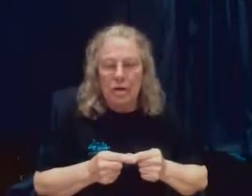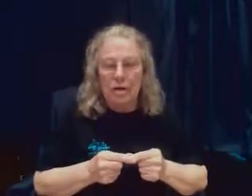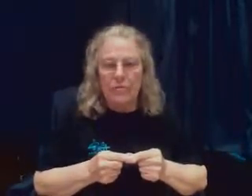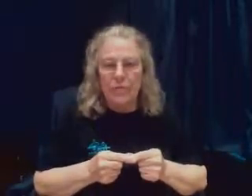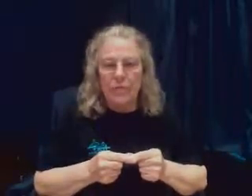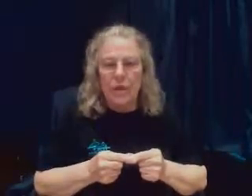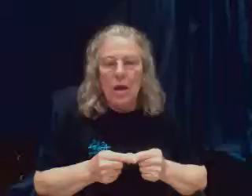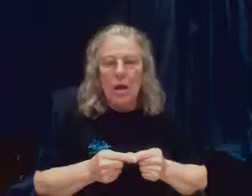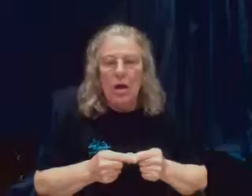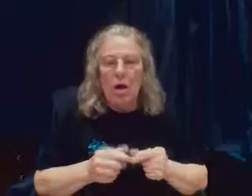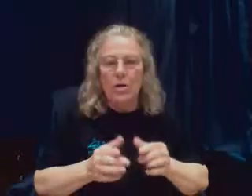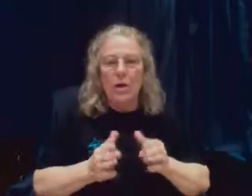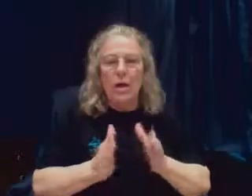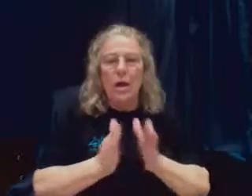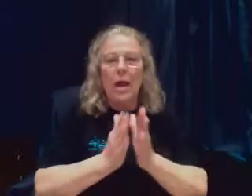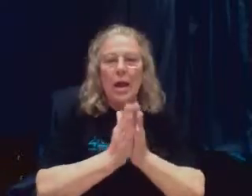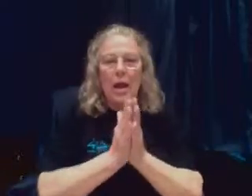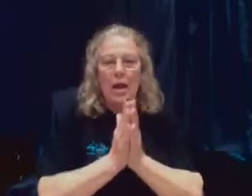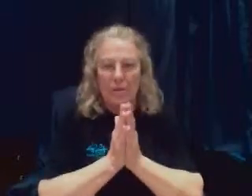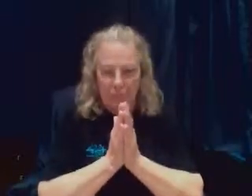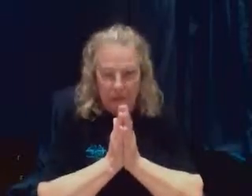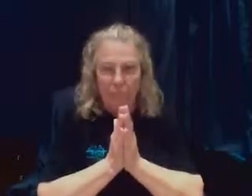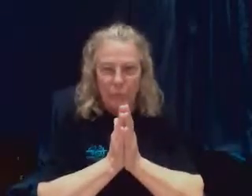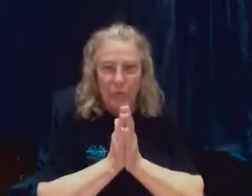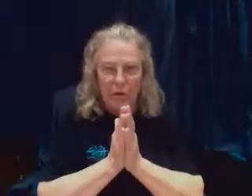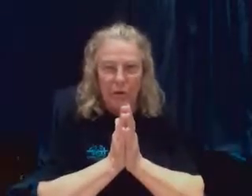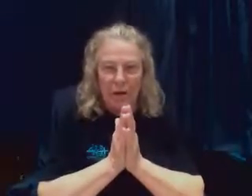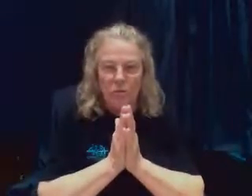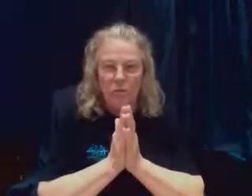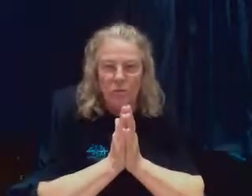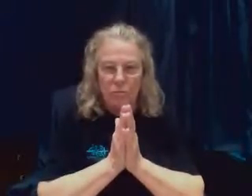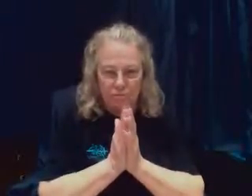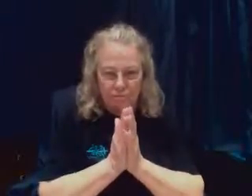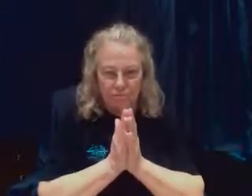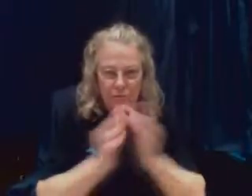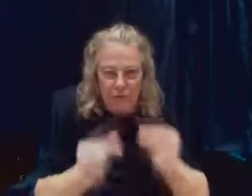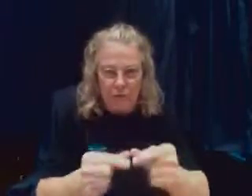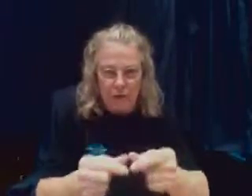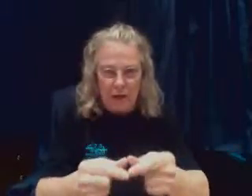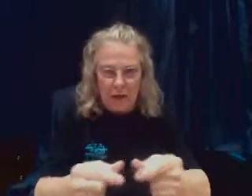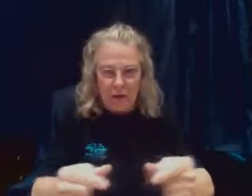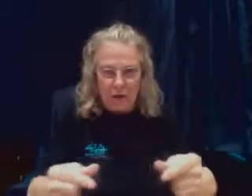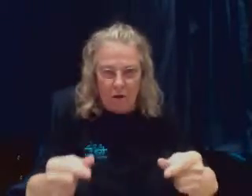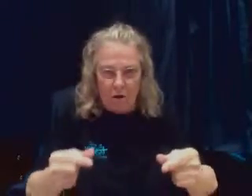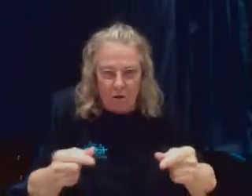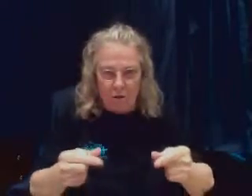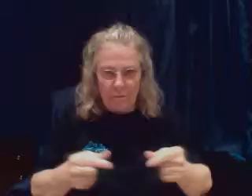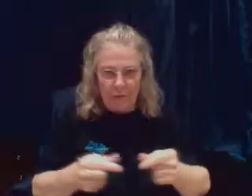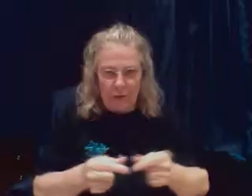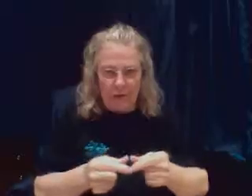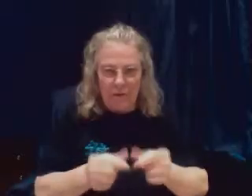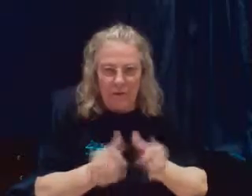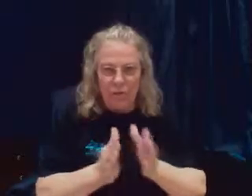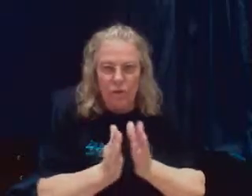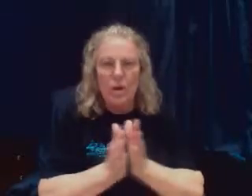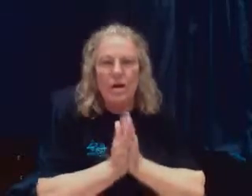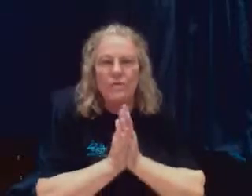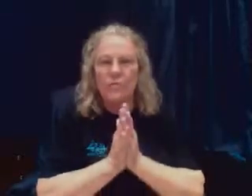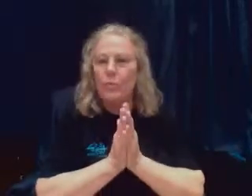yourself. Garden and of prayer, and so you just garden and then fold your hands for